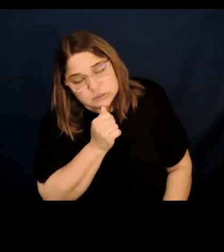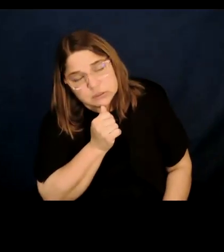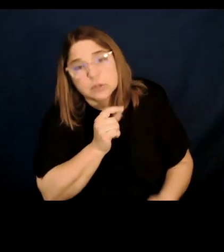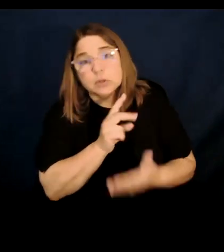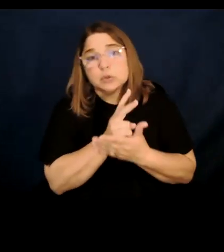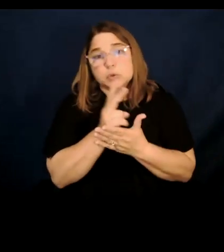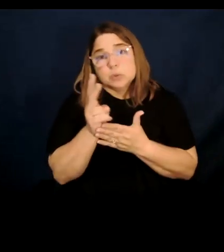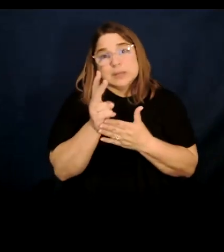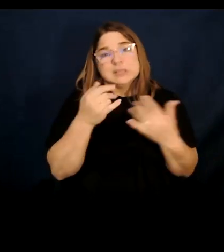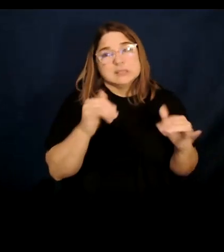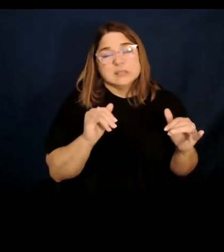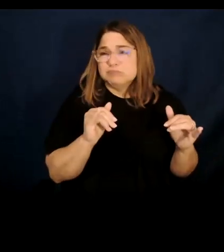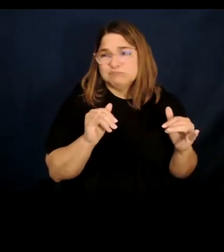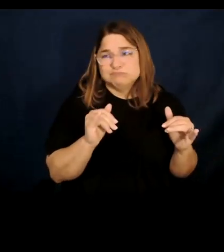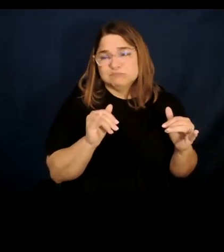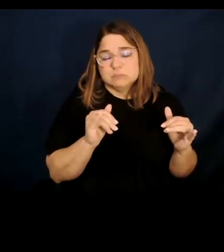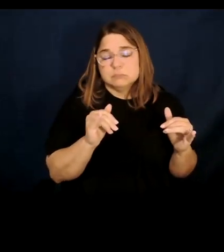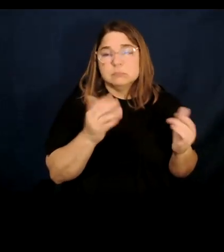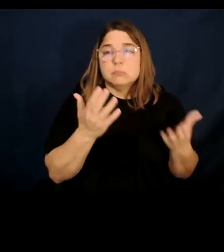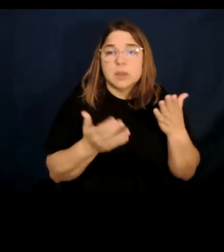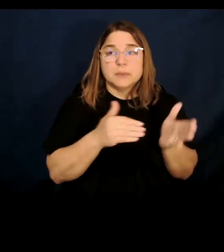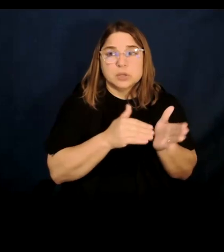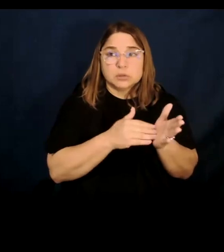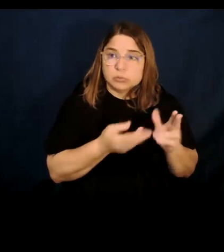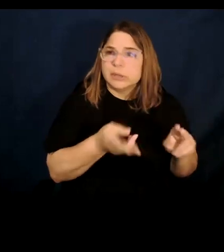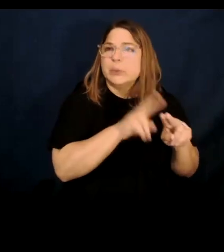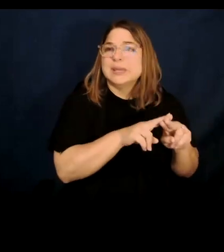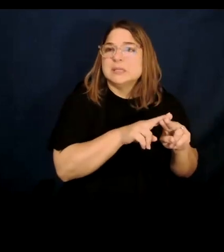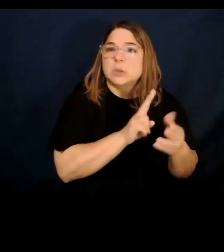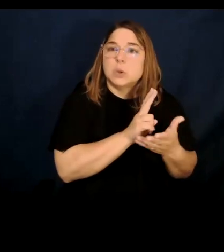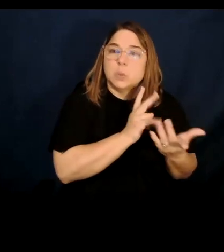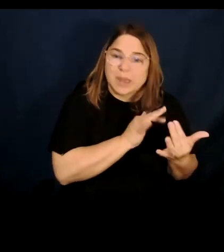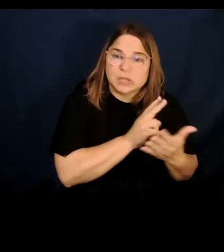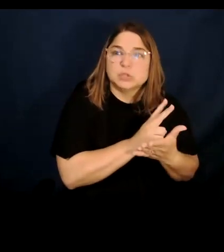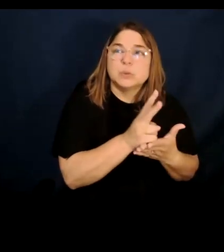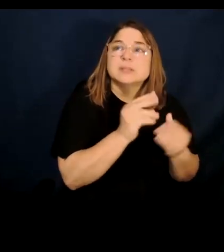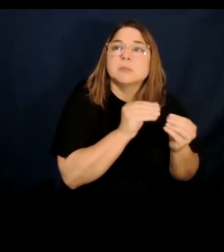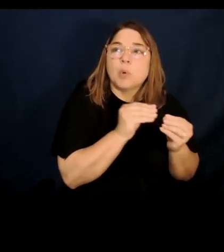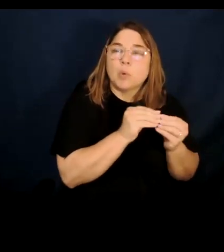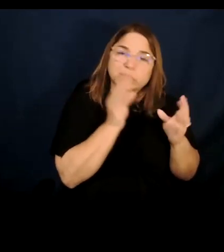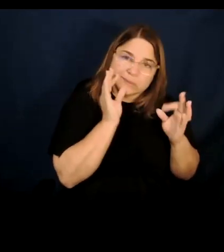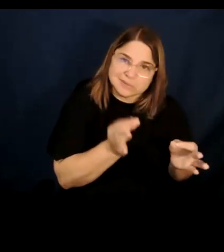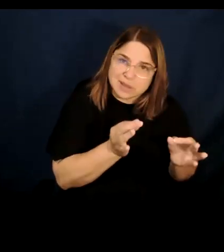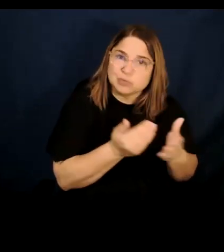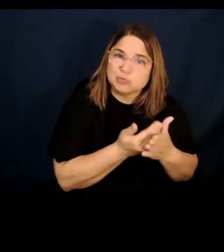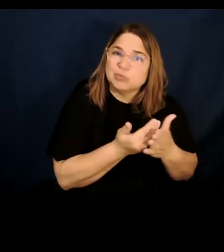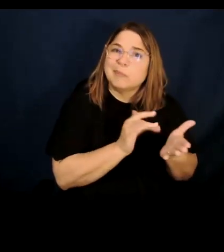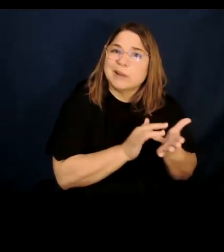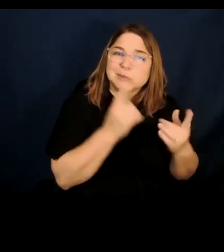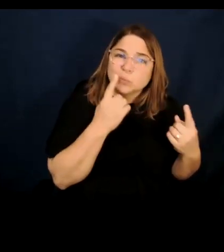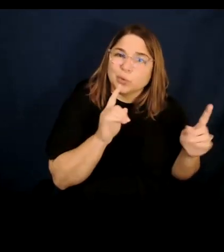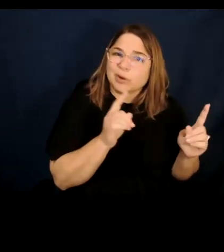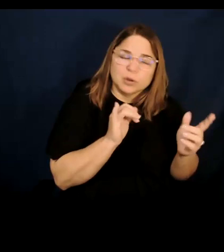feeling as well as you could, the prescriber may choose to increase your dosage and wait another 2 weeks to determine whether or not the new dosage is